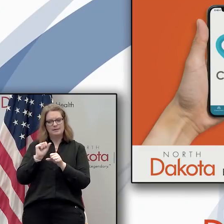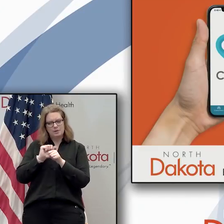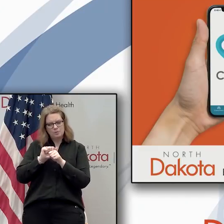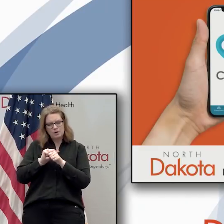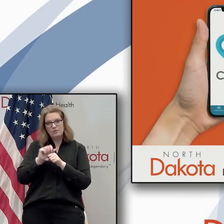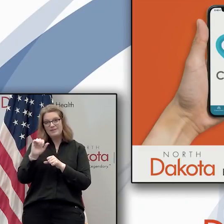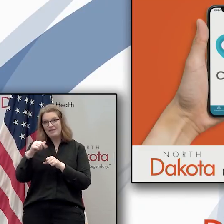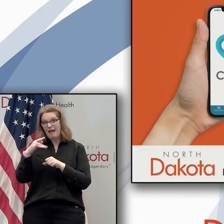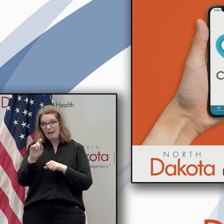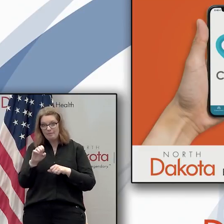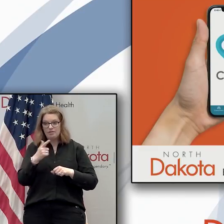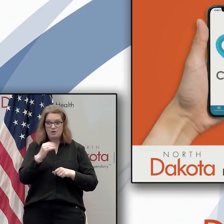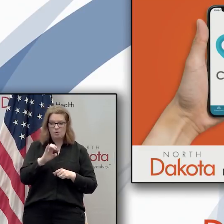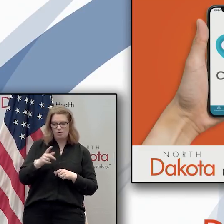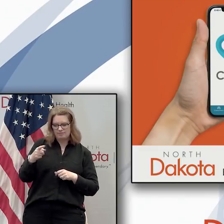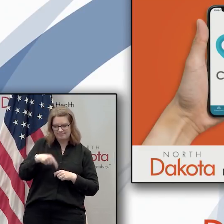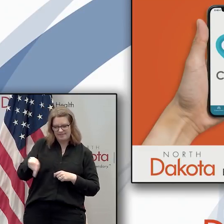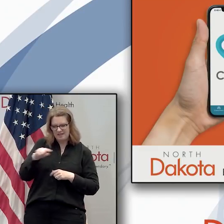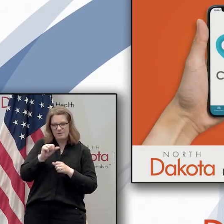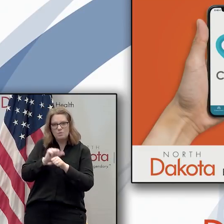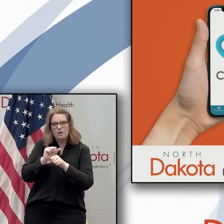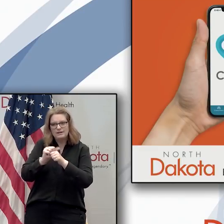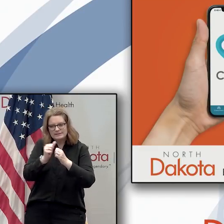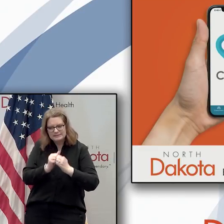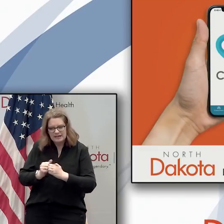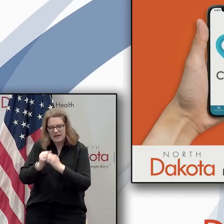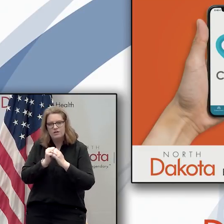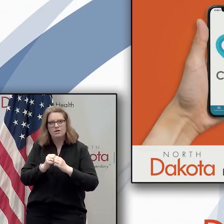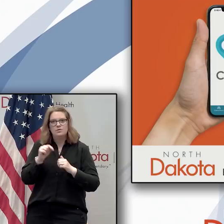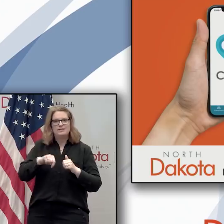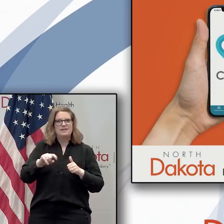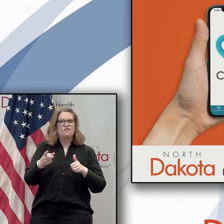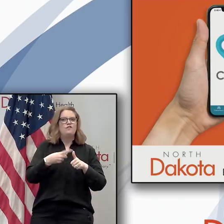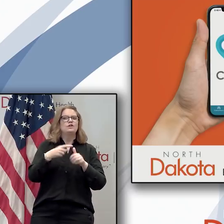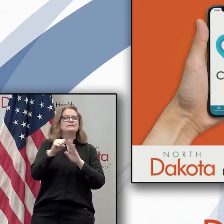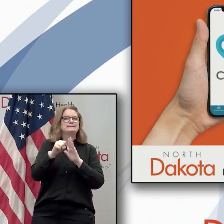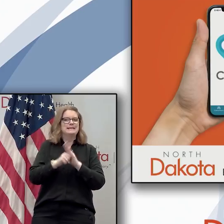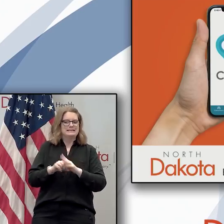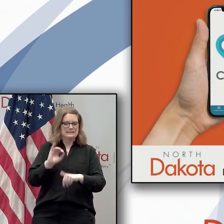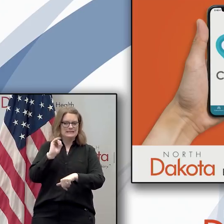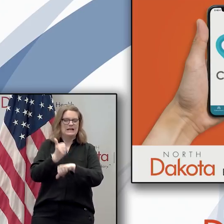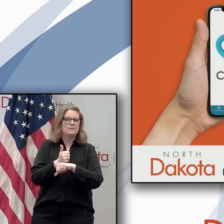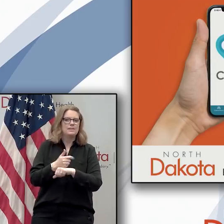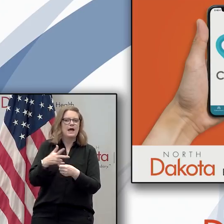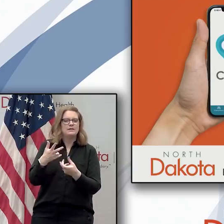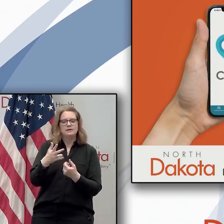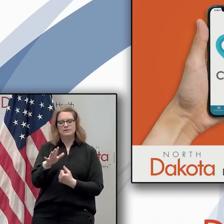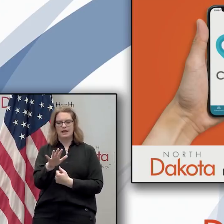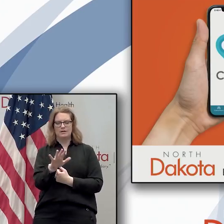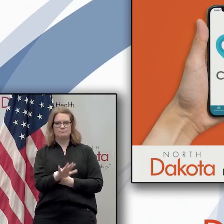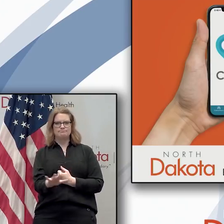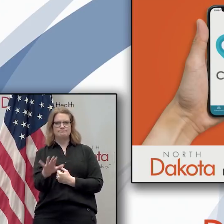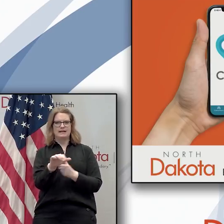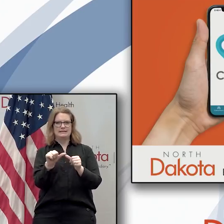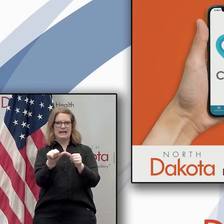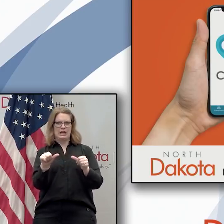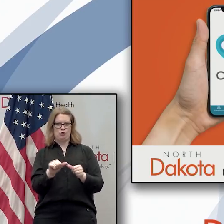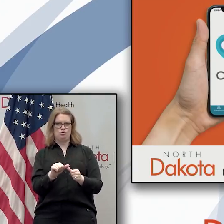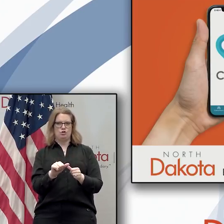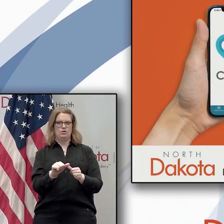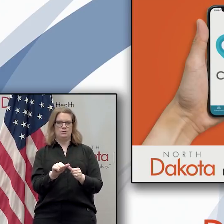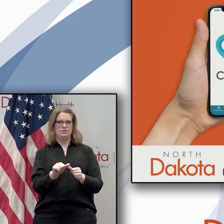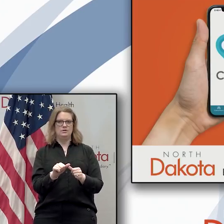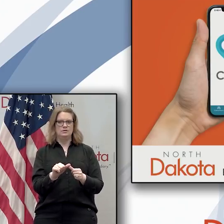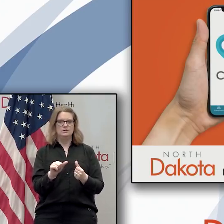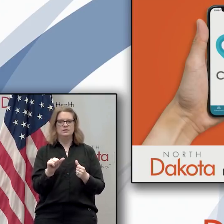closely with Apple and Google, and the goal is to be one of the first states to implement their proximity technology. This would be called in the